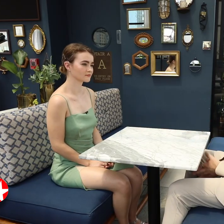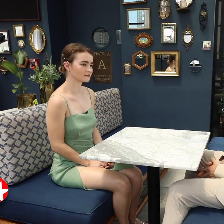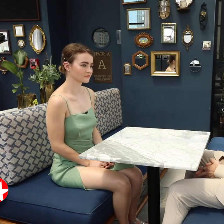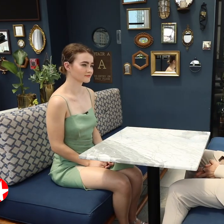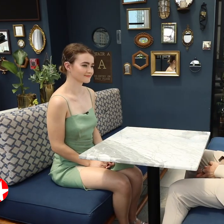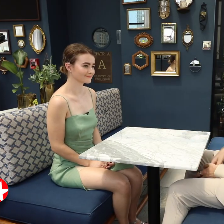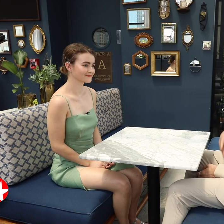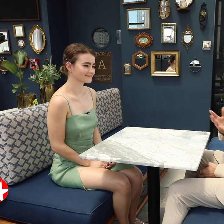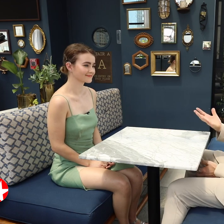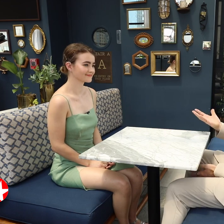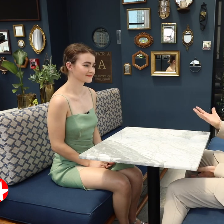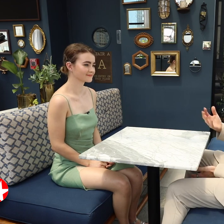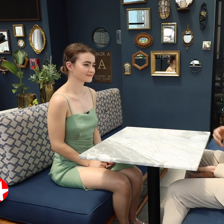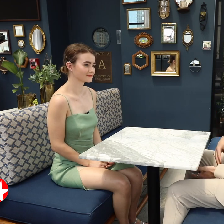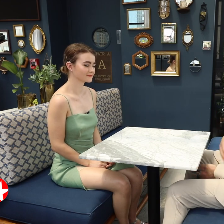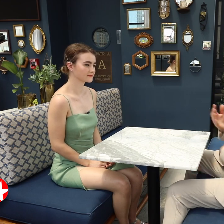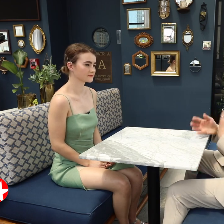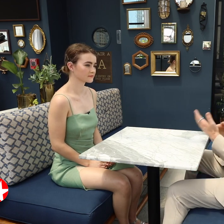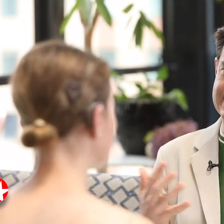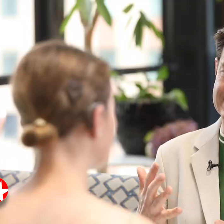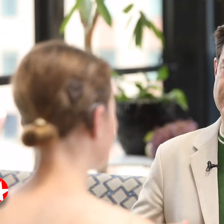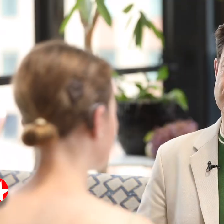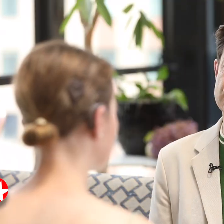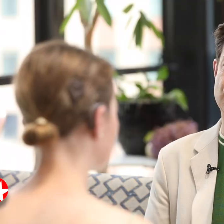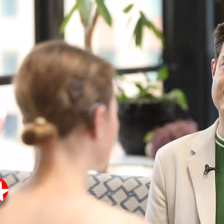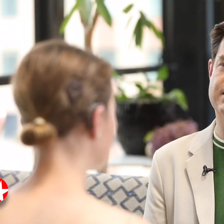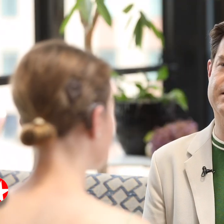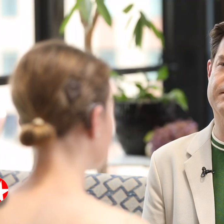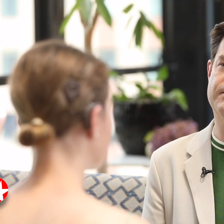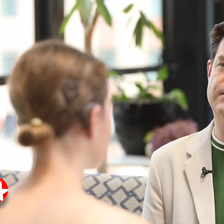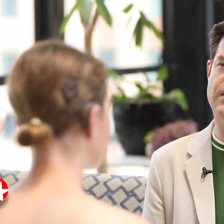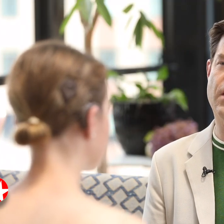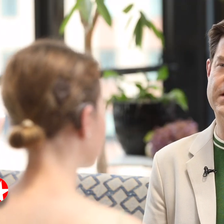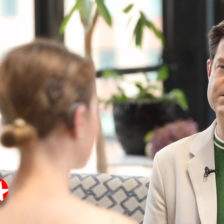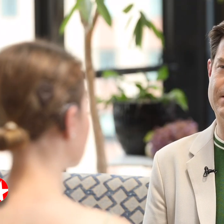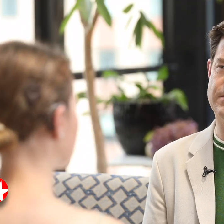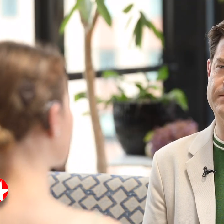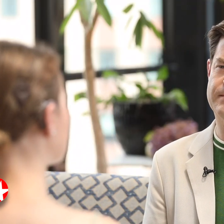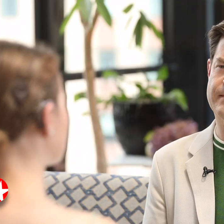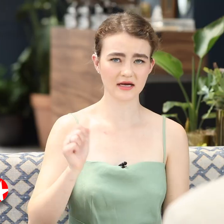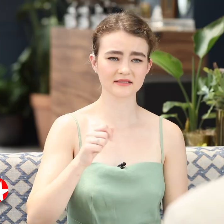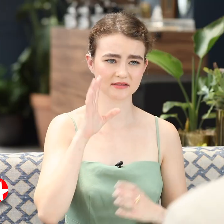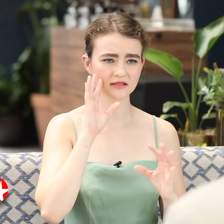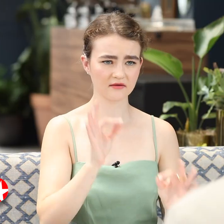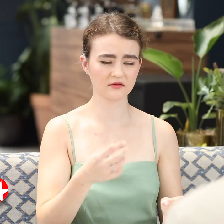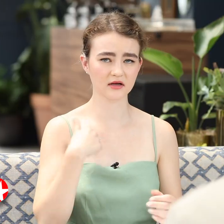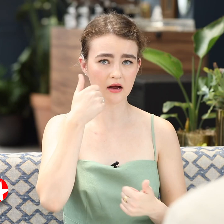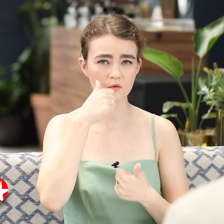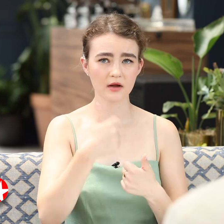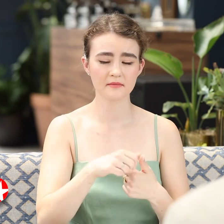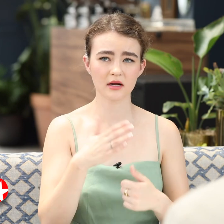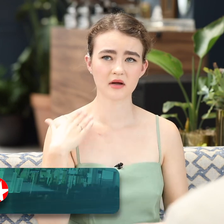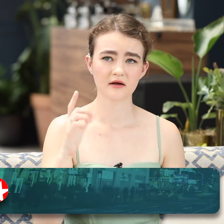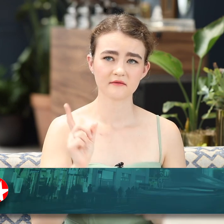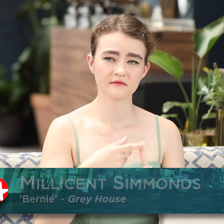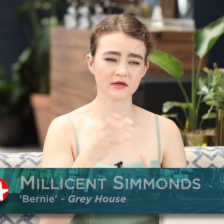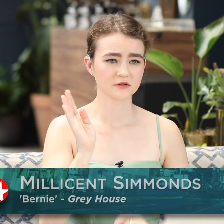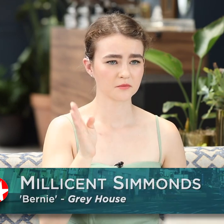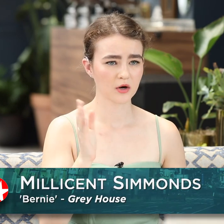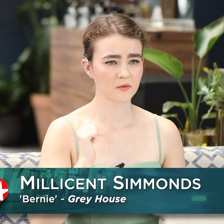musical isn't there for you, but is that something you enjoy as a audience member? Oh, definitely, I enjoy it.